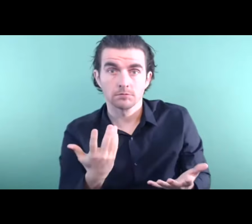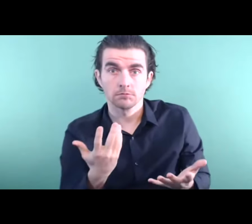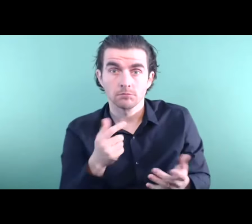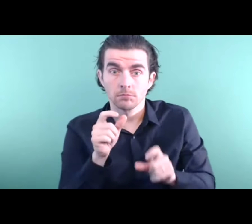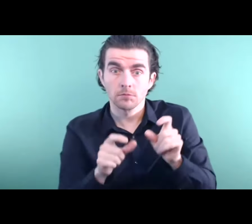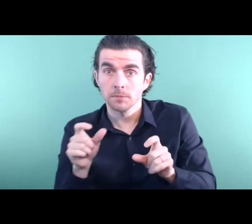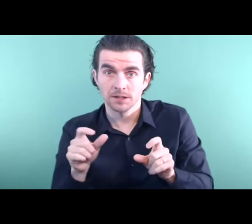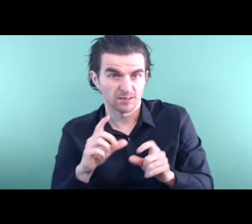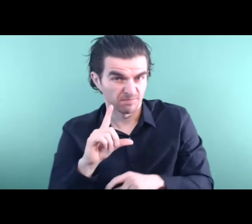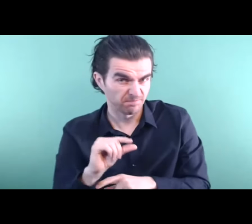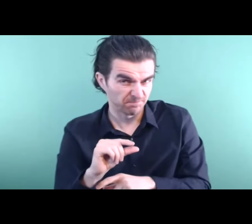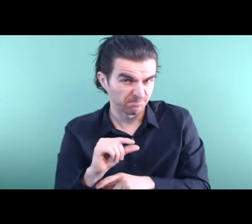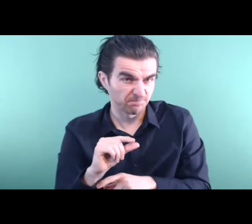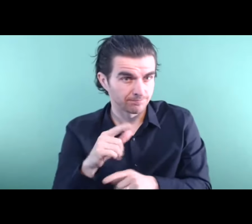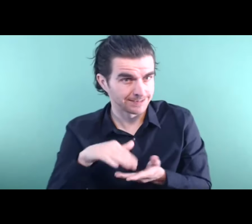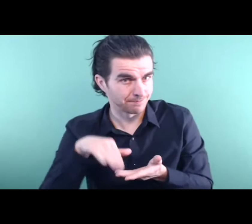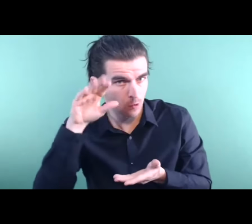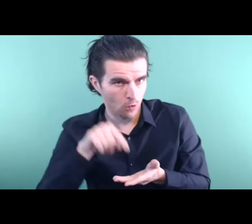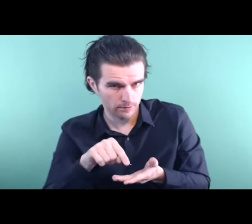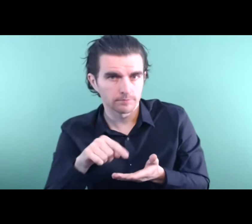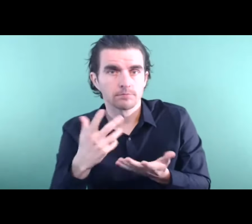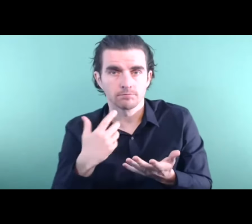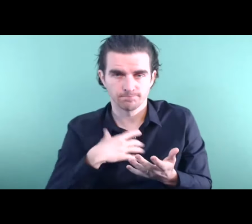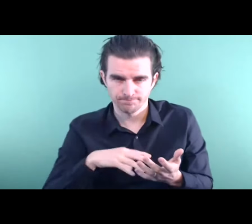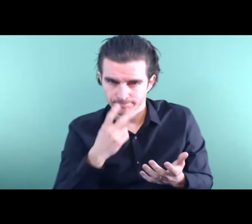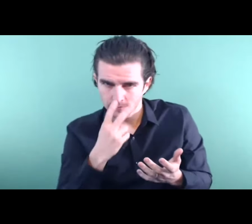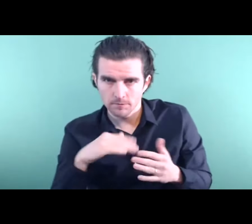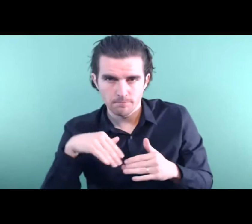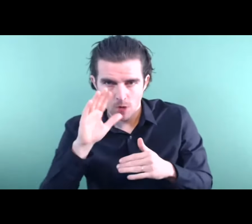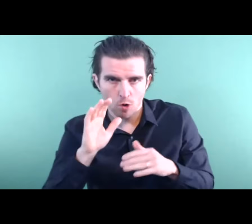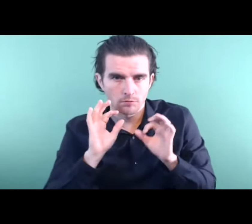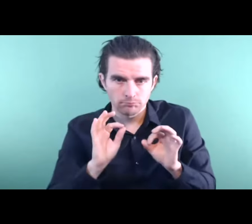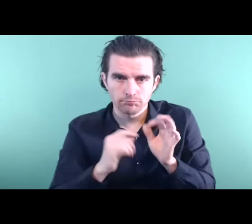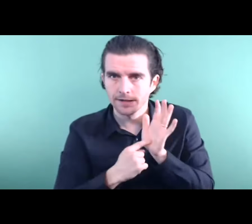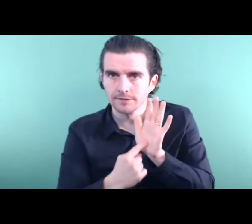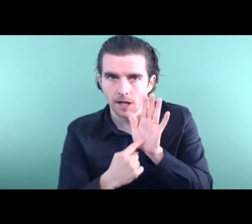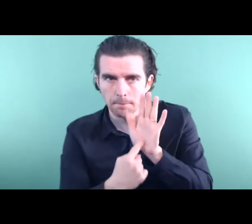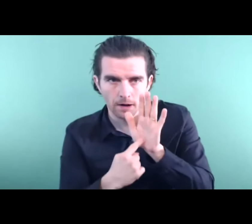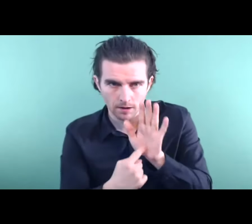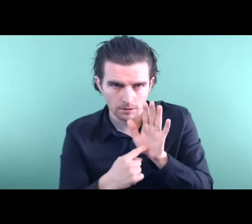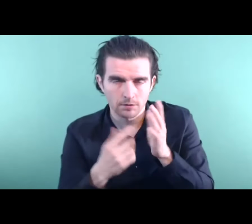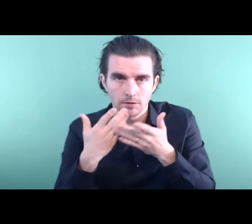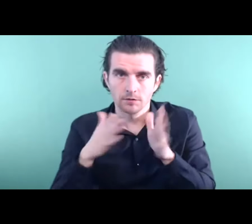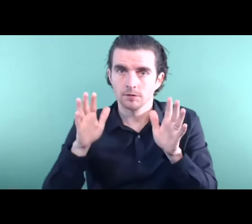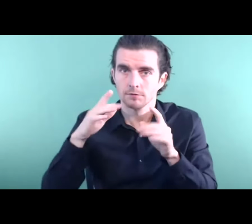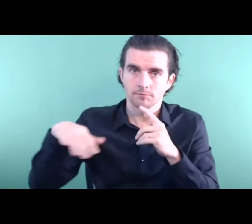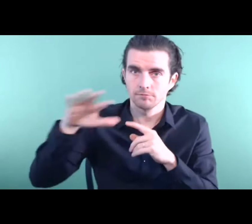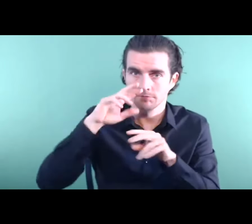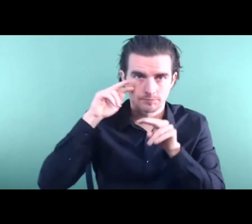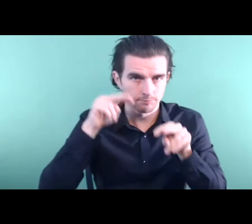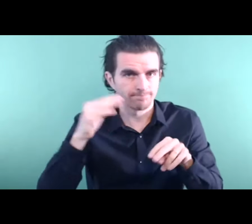towards the process of the International Principles on Access to Justice with the National University of Galway could